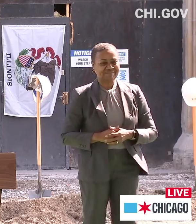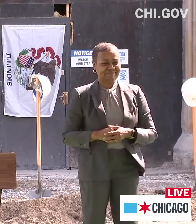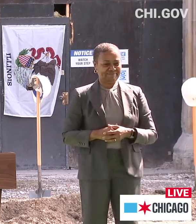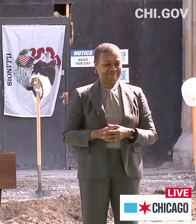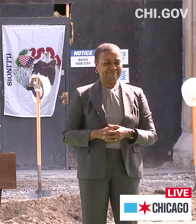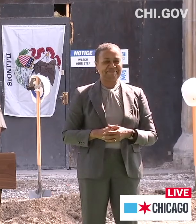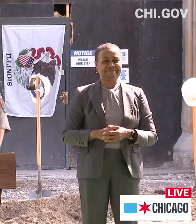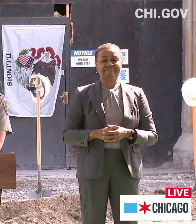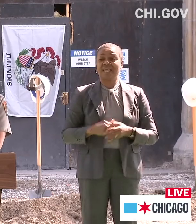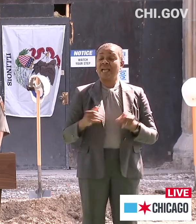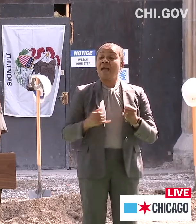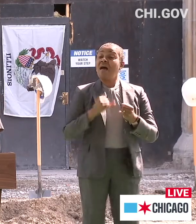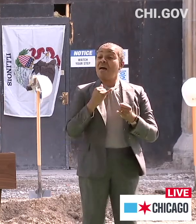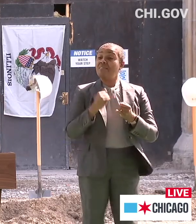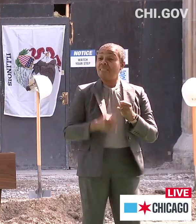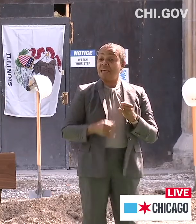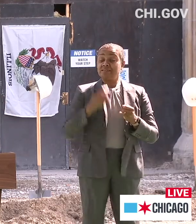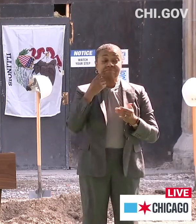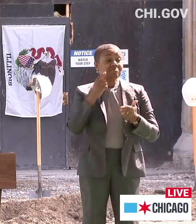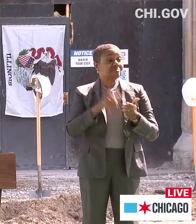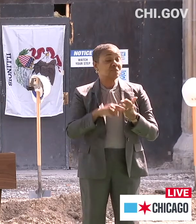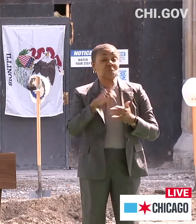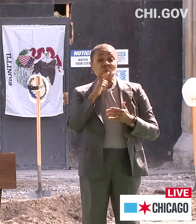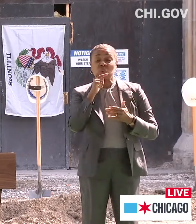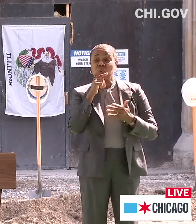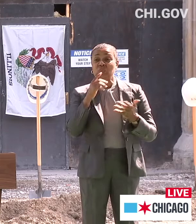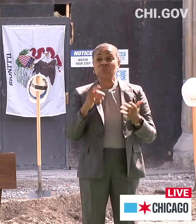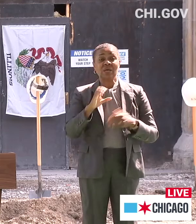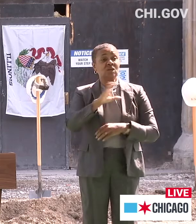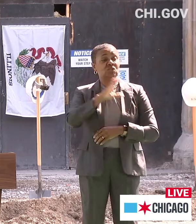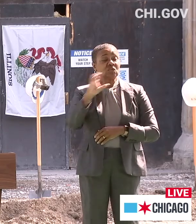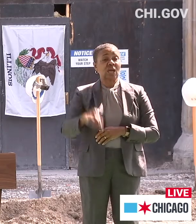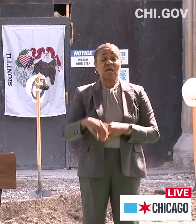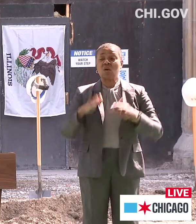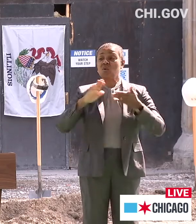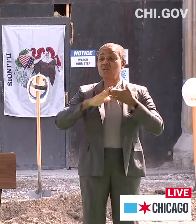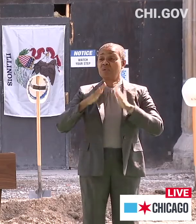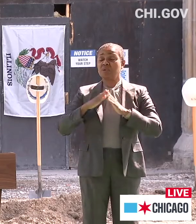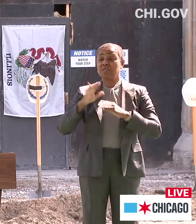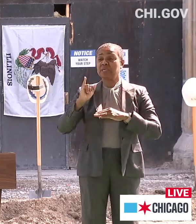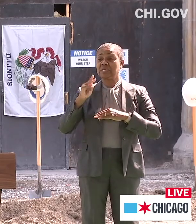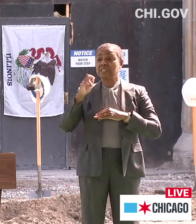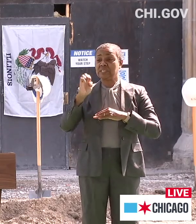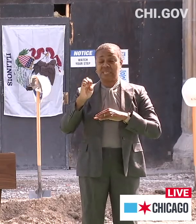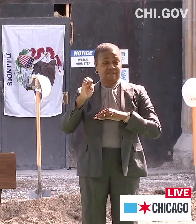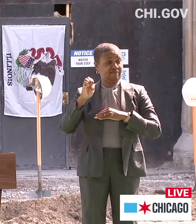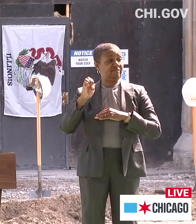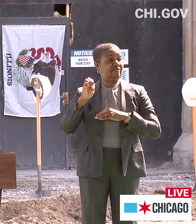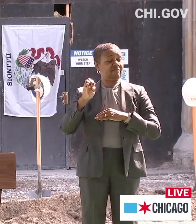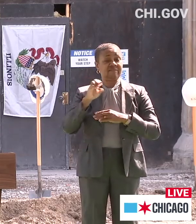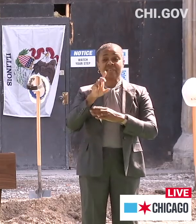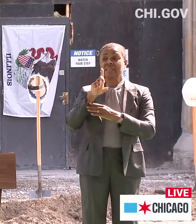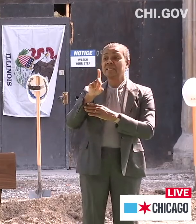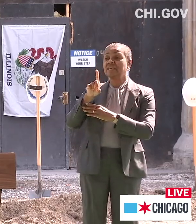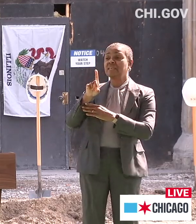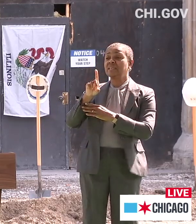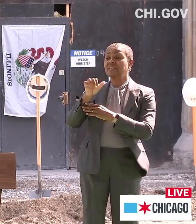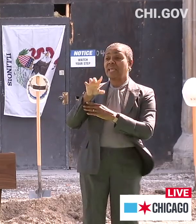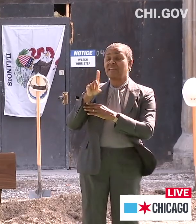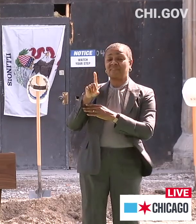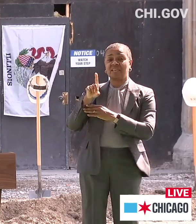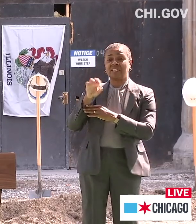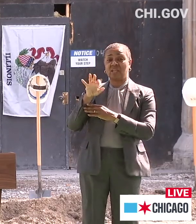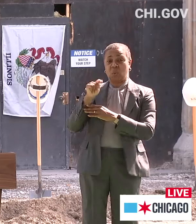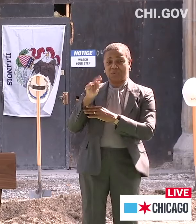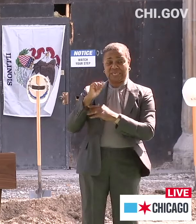And lastly, but certainly not least, I want to give a shout out to Chicago Neighborhood Initiatives. David Doig and his team over there